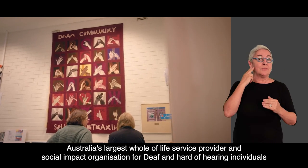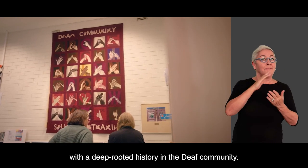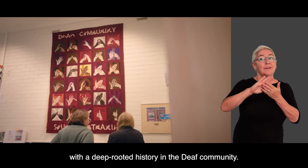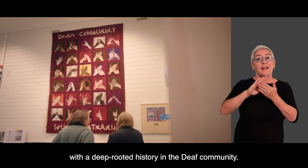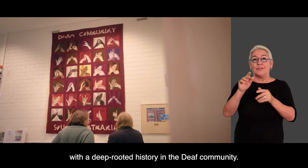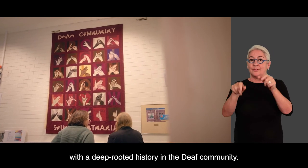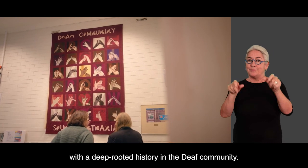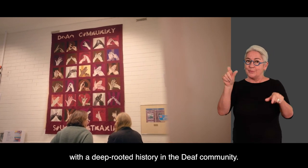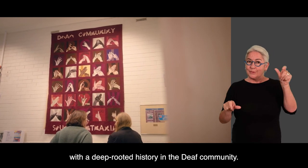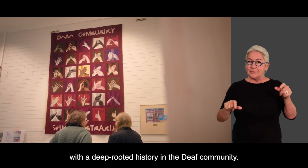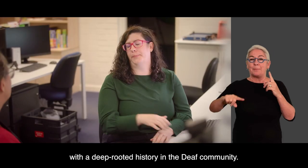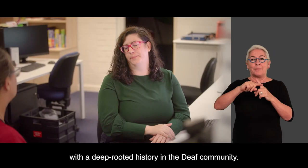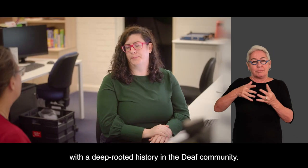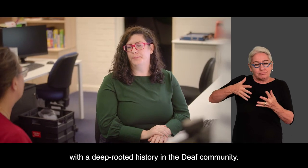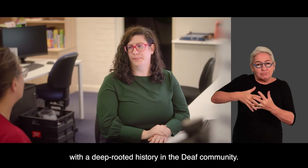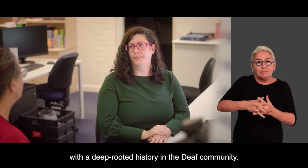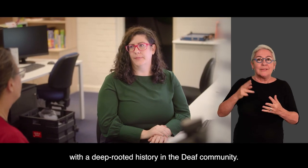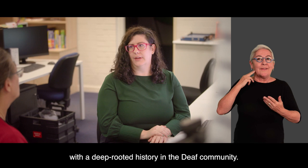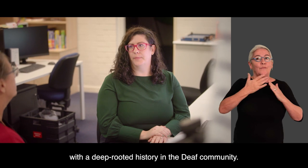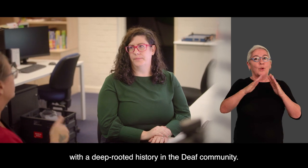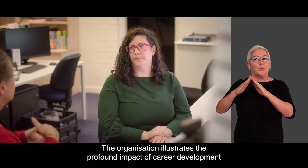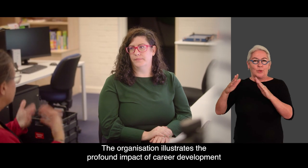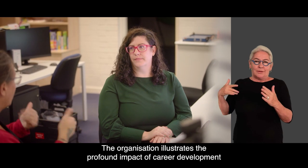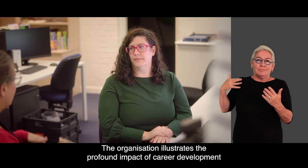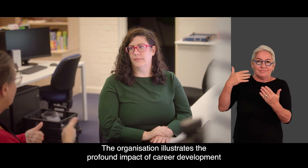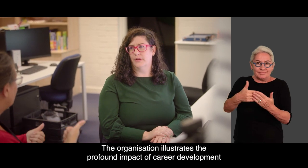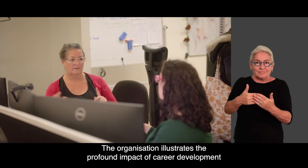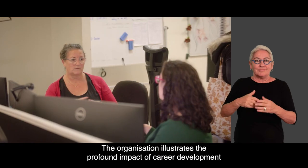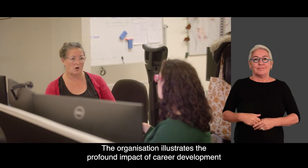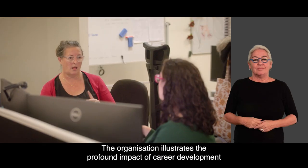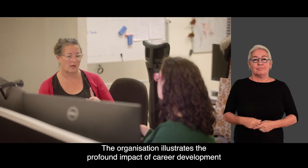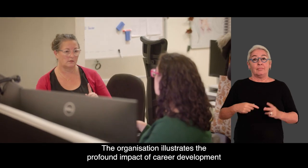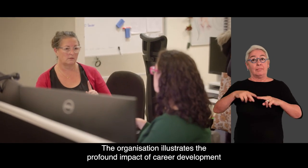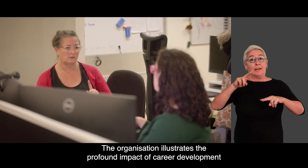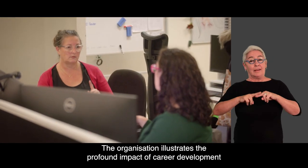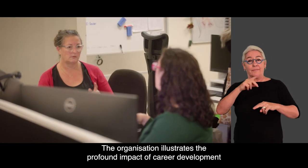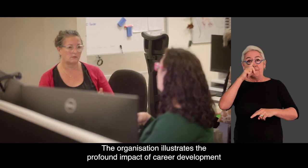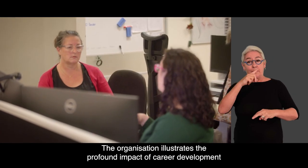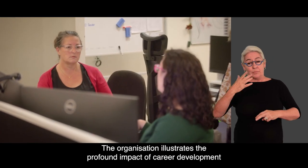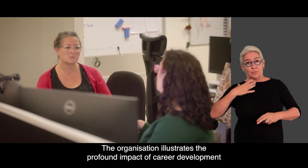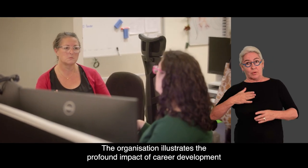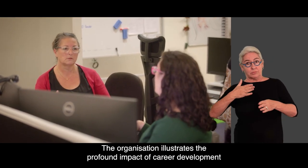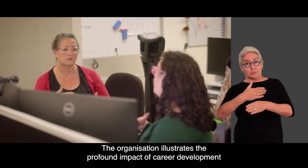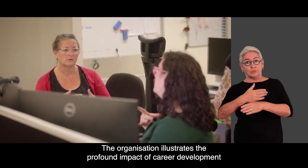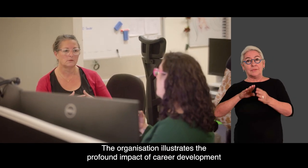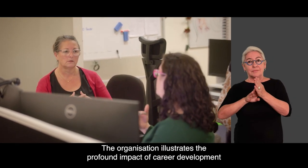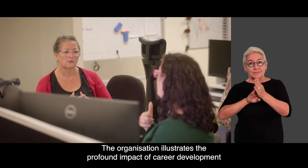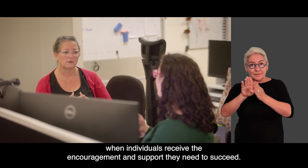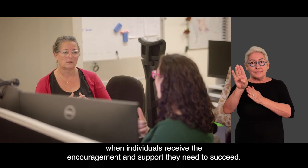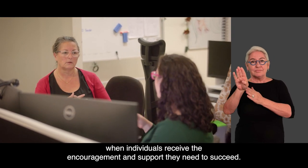With a deep-rooted history in the deaf community, the organisation illustrates the profound impact of career development when